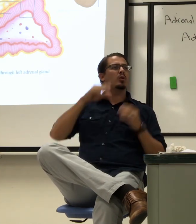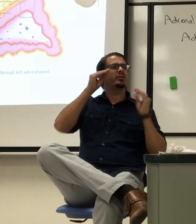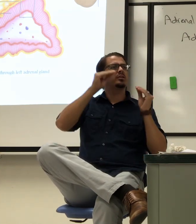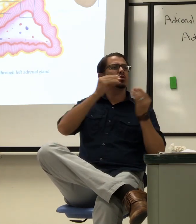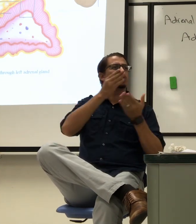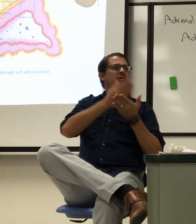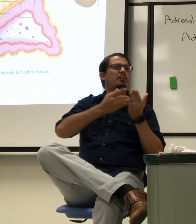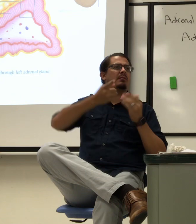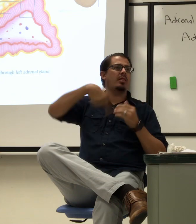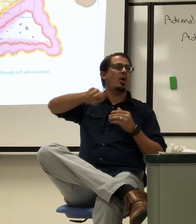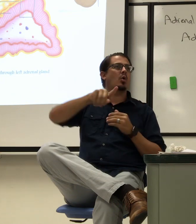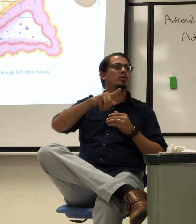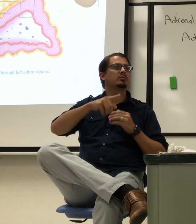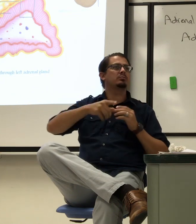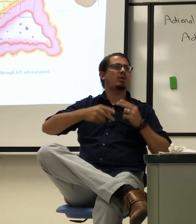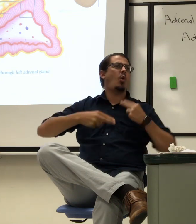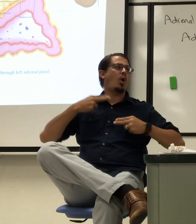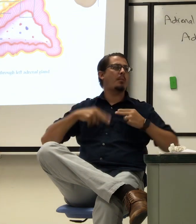those secretions.